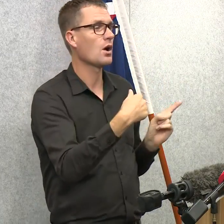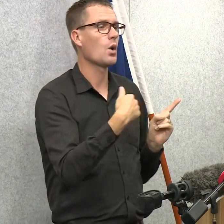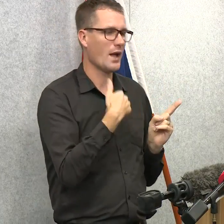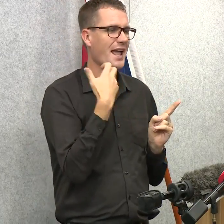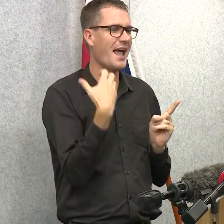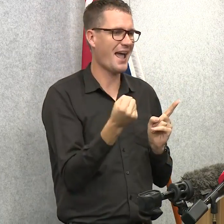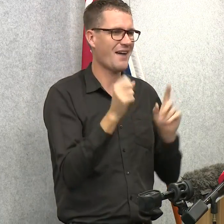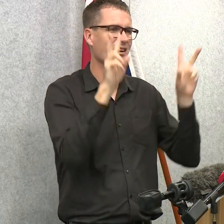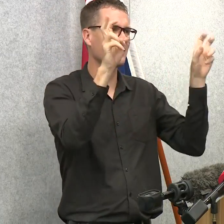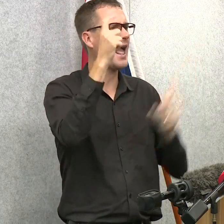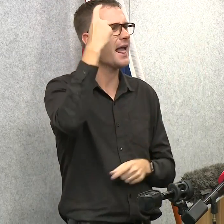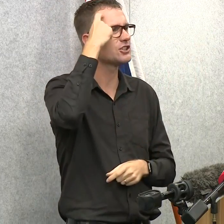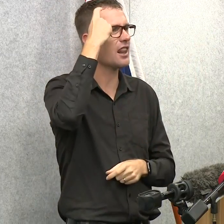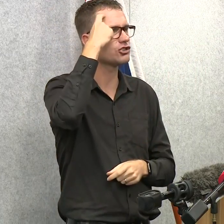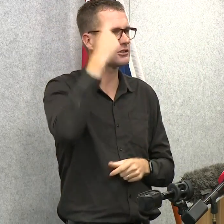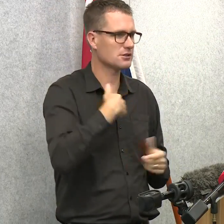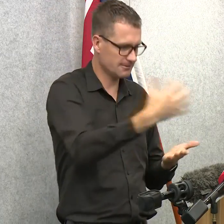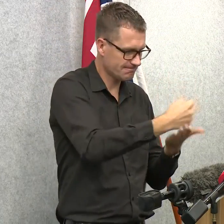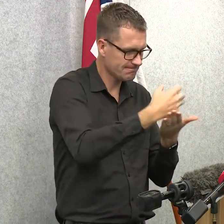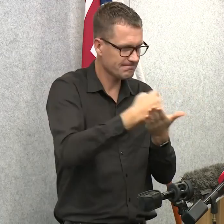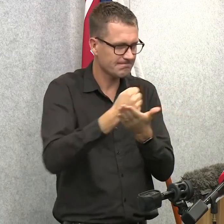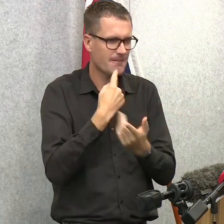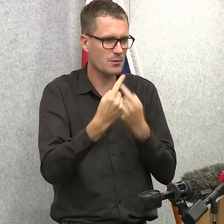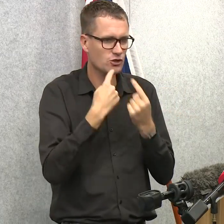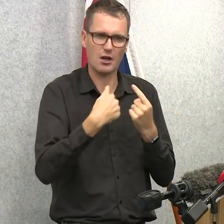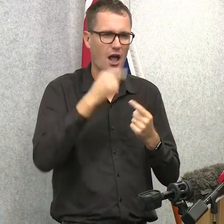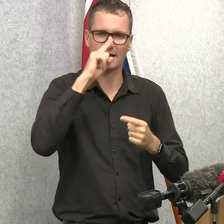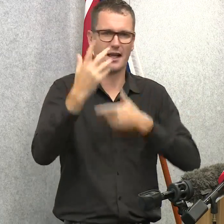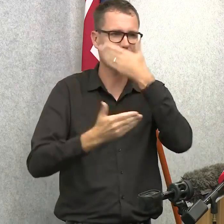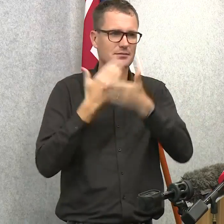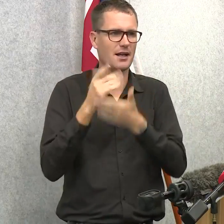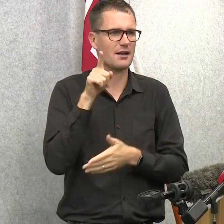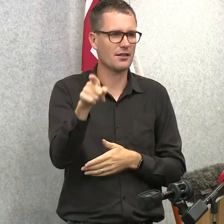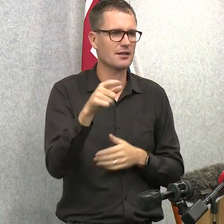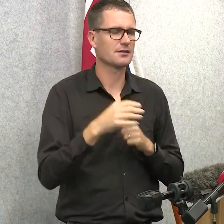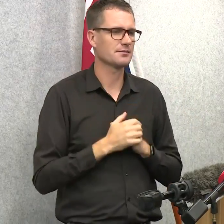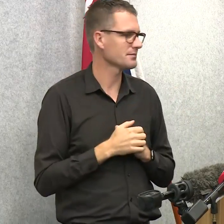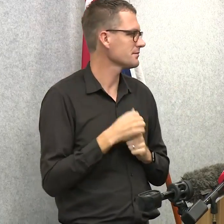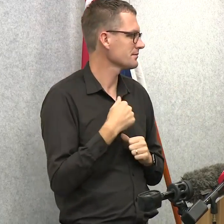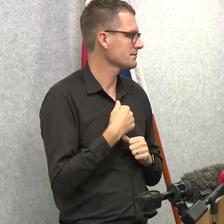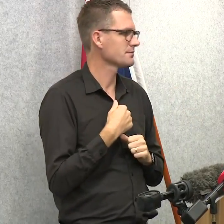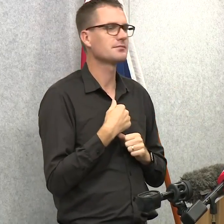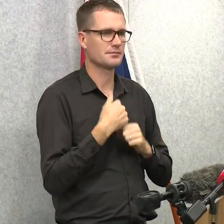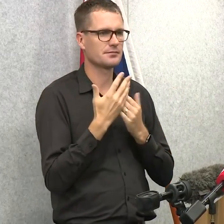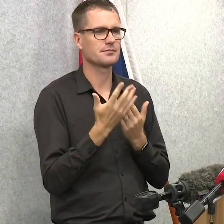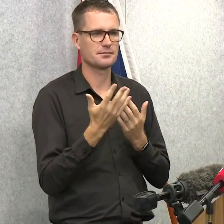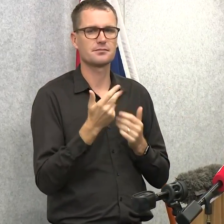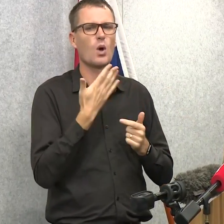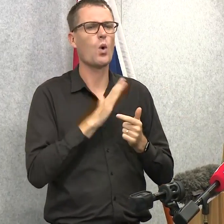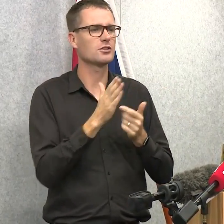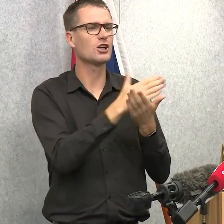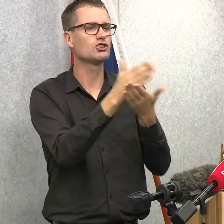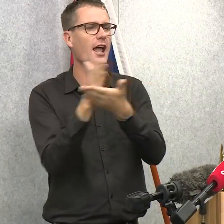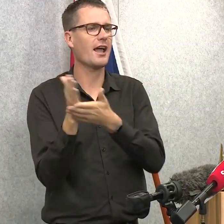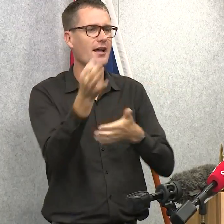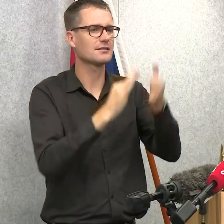phase of this, so that part's not for me to talk to, obviously. I just want to share this around a little bit. Thank you, sir. Commissioner, why